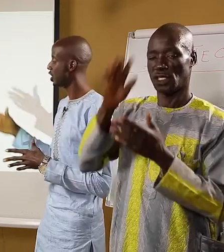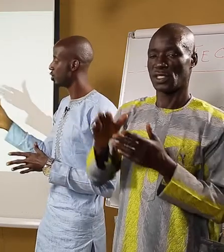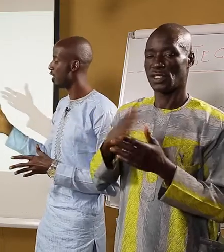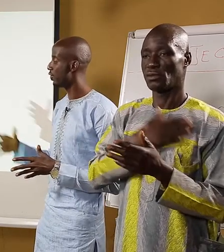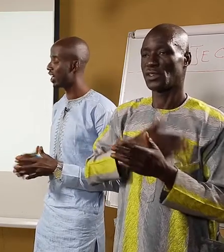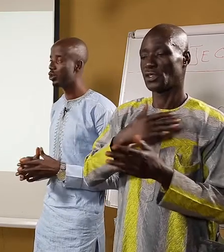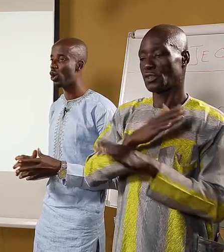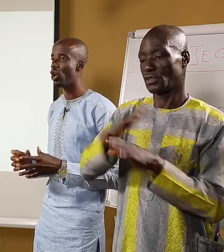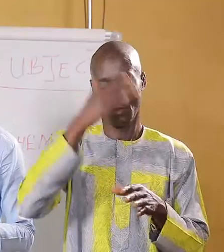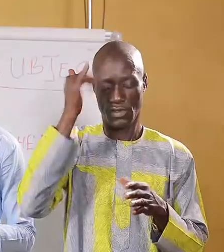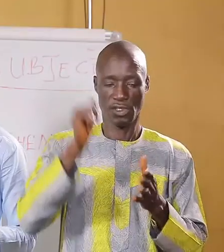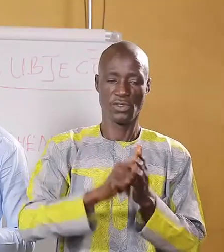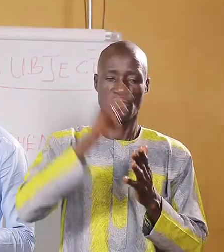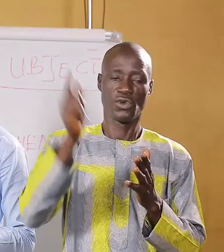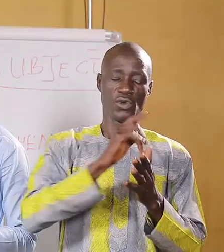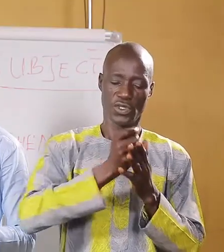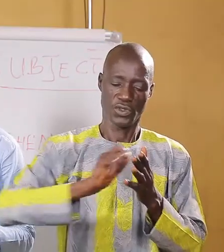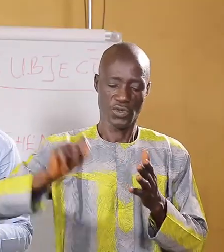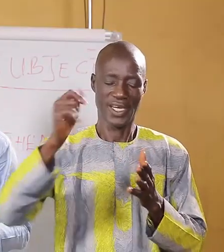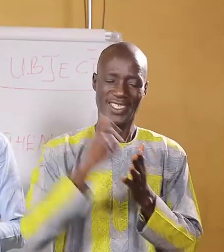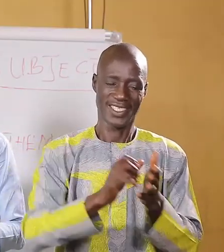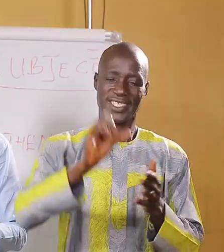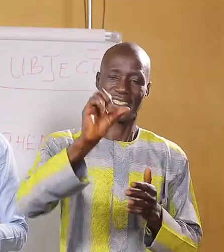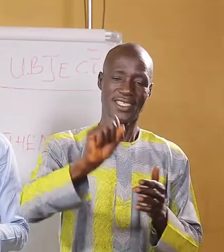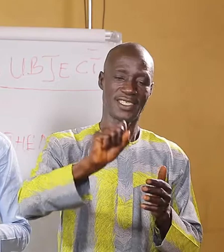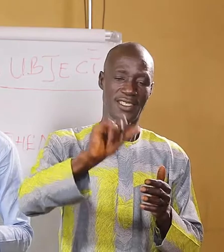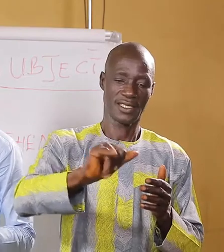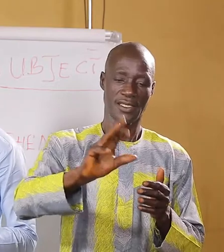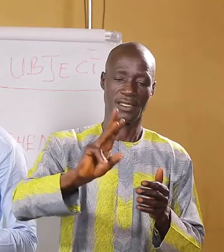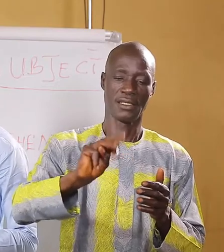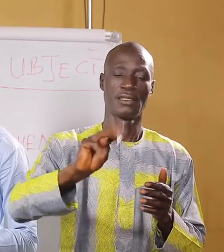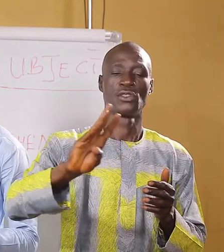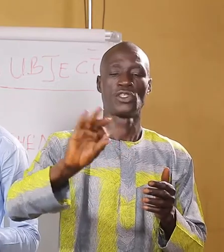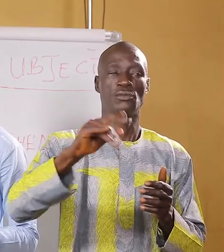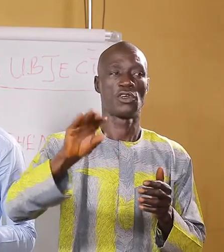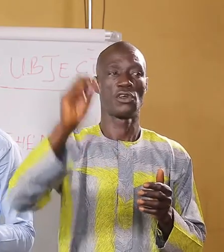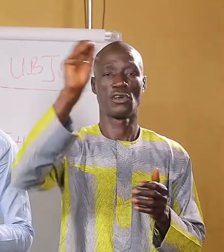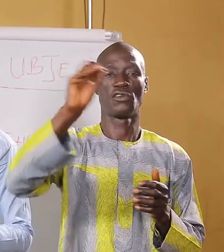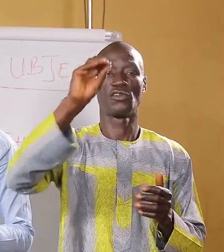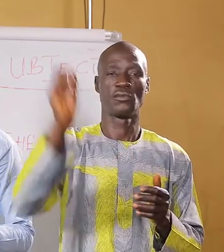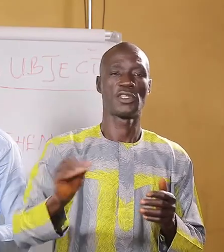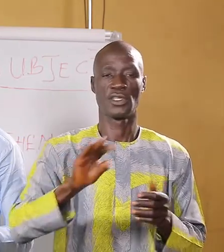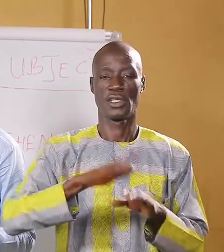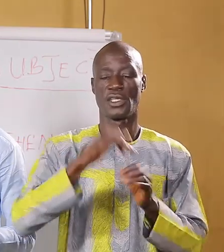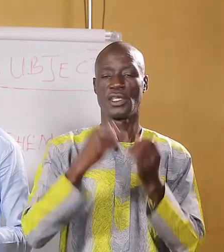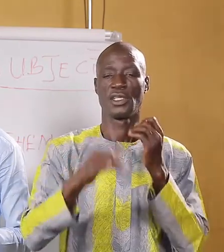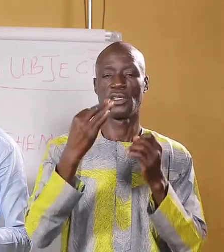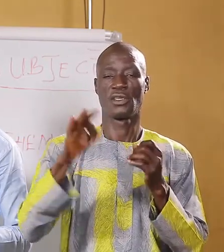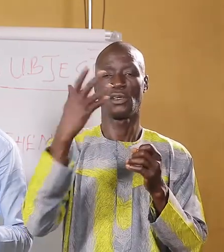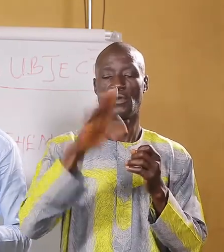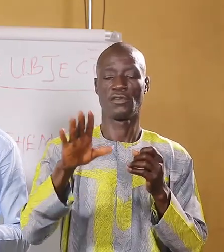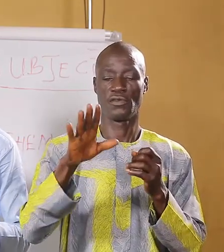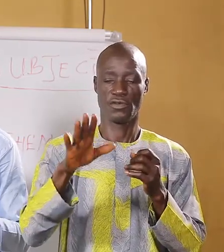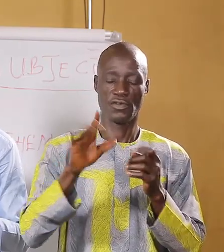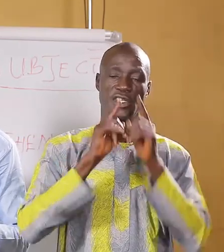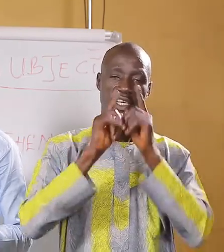please don't forget to always write the symbol of percent at the end of your solving.